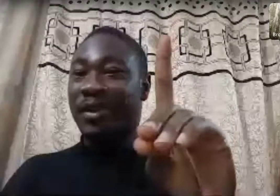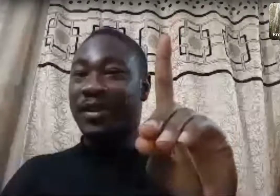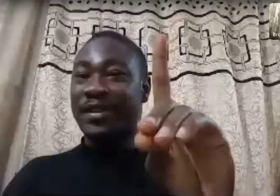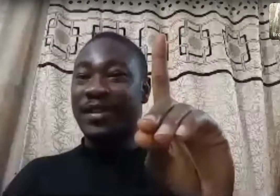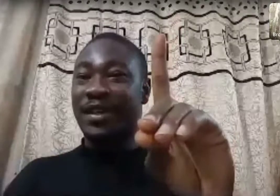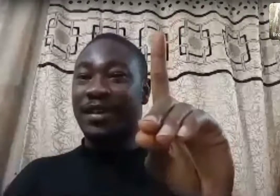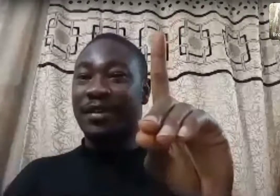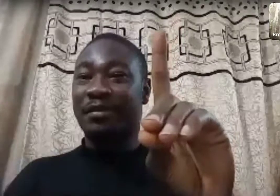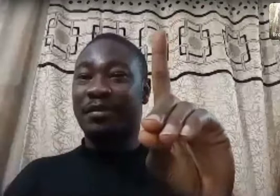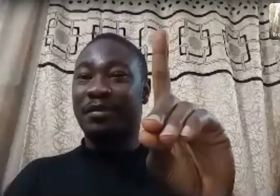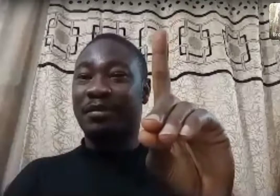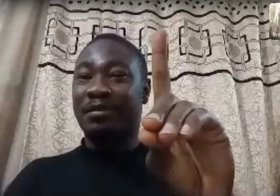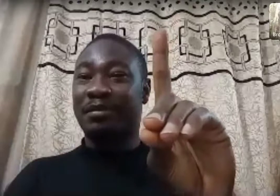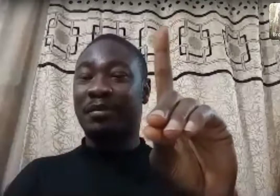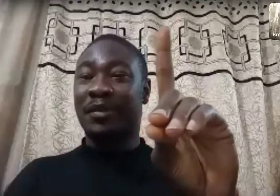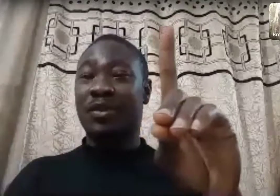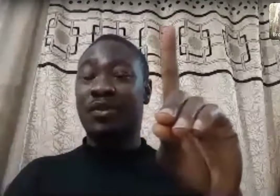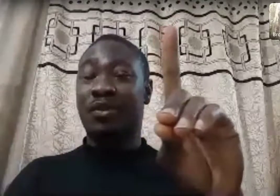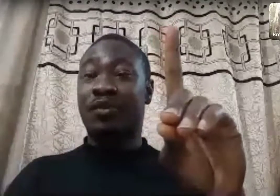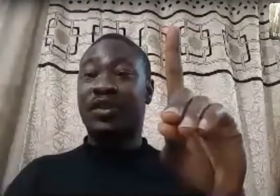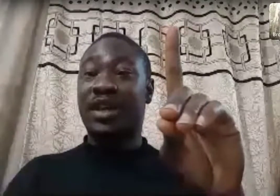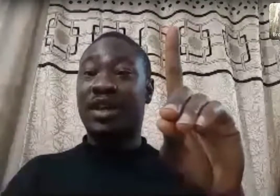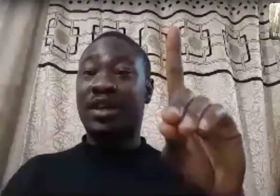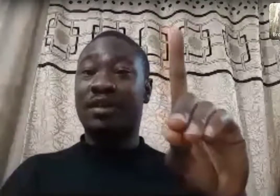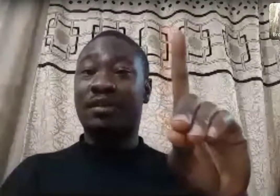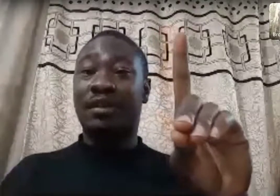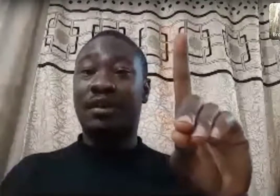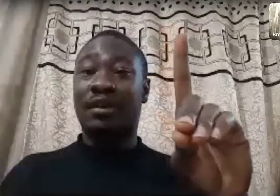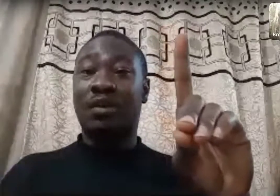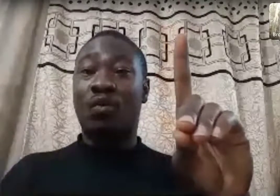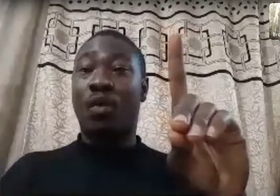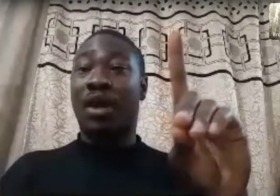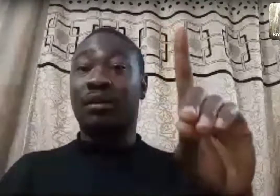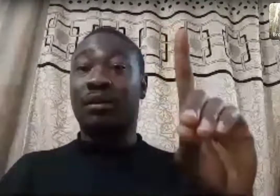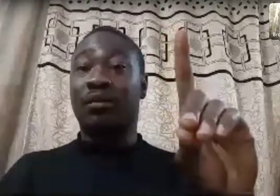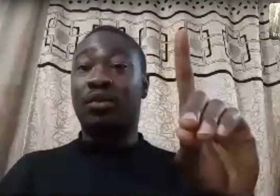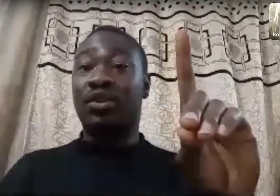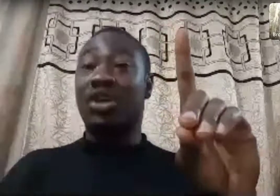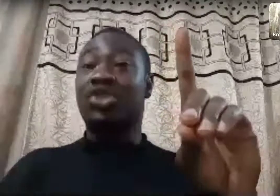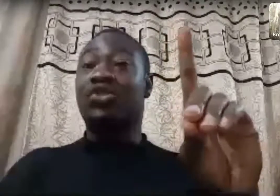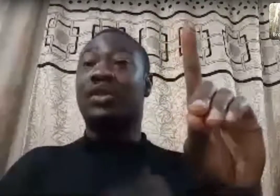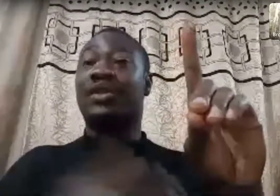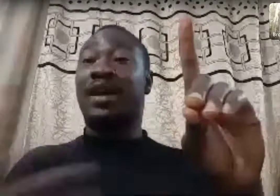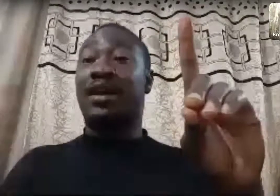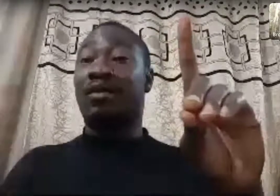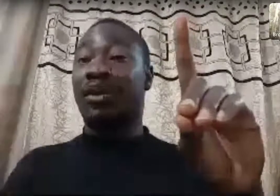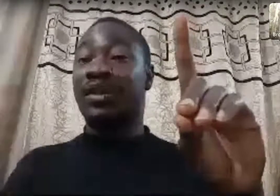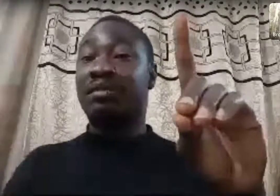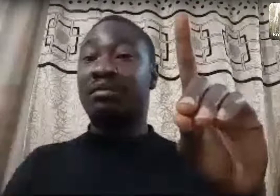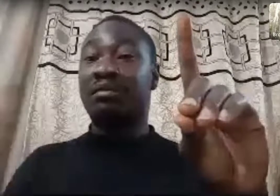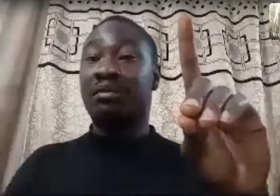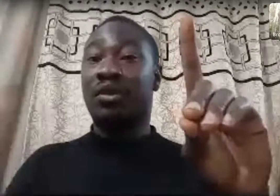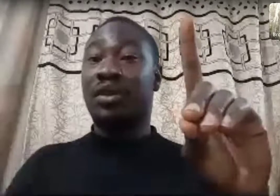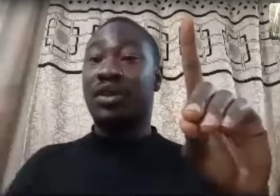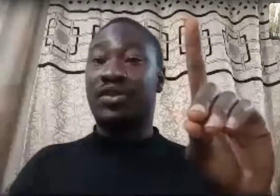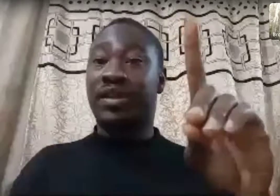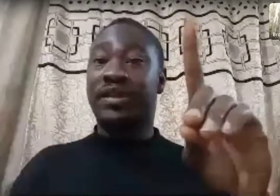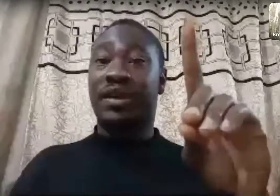D. So if you're signing 1 with your natural sign language, not Nigerian sign language or